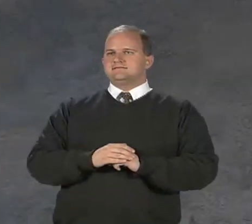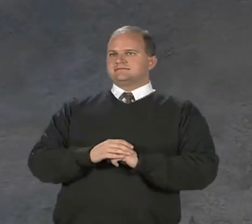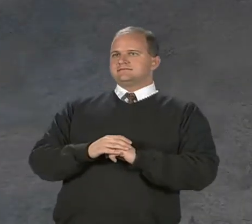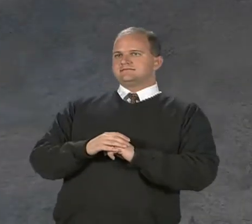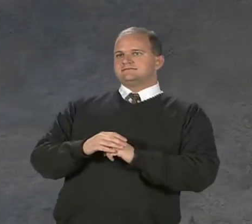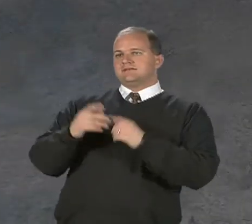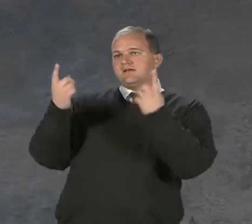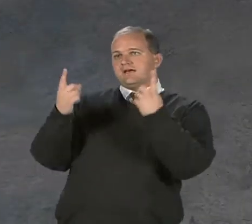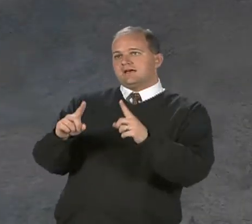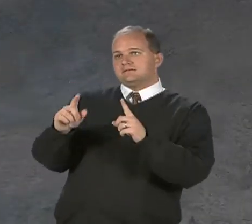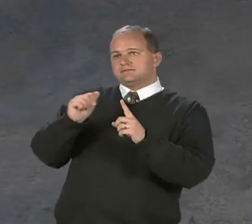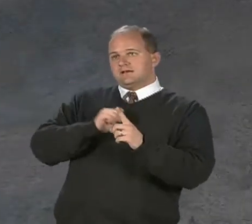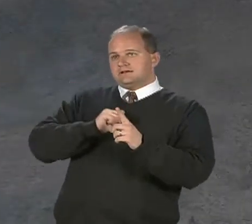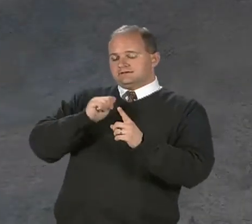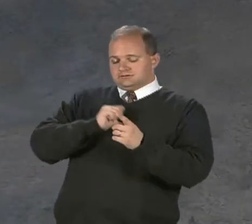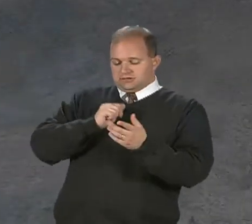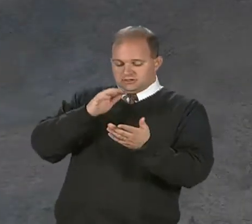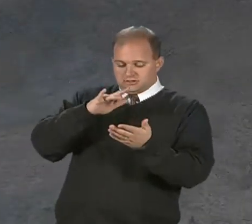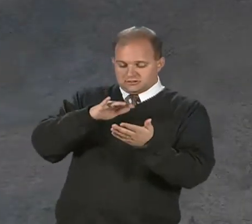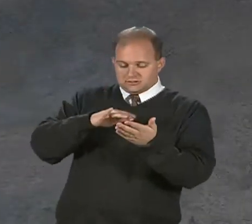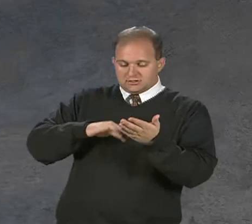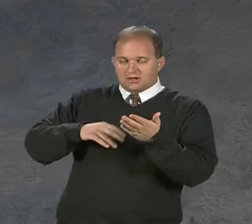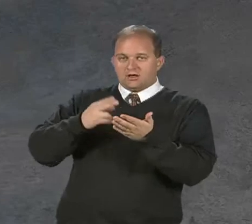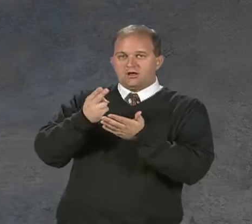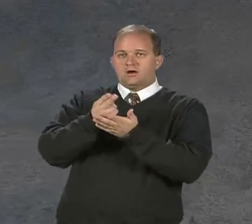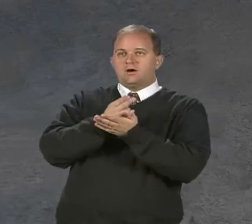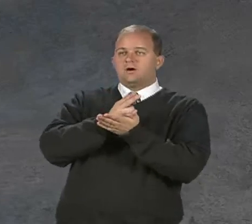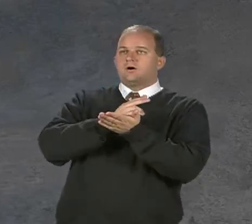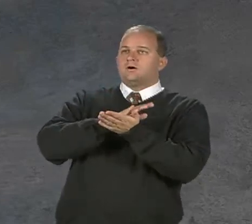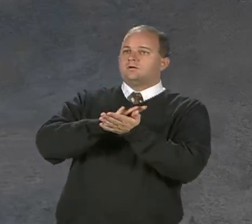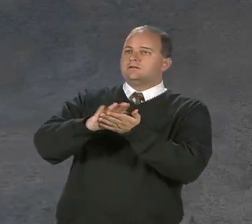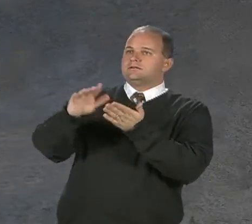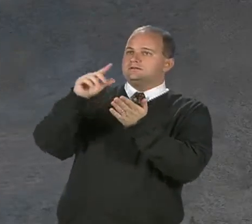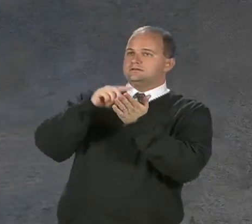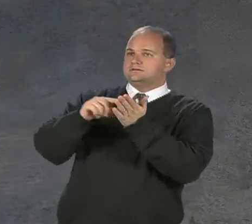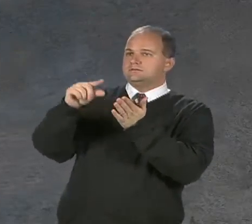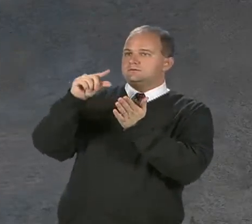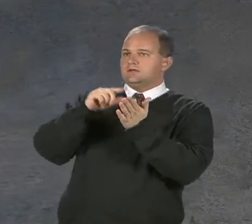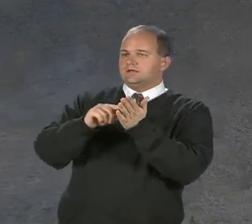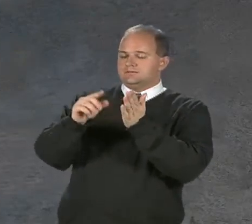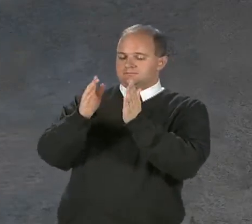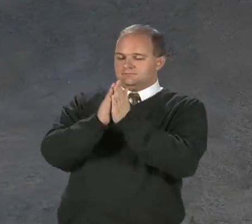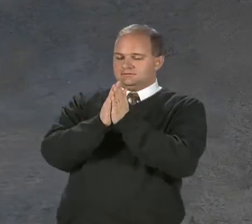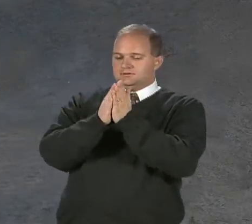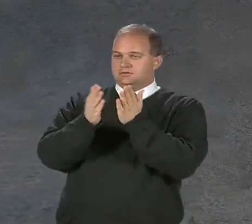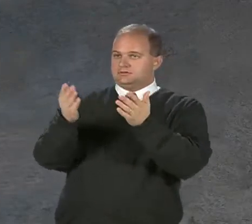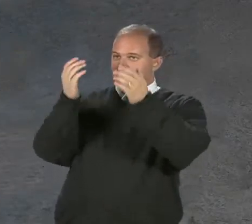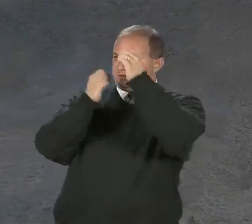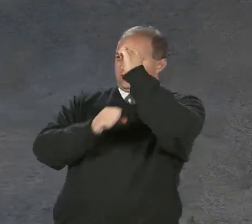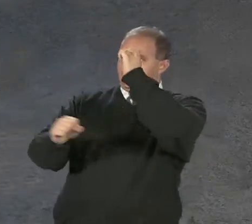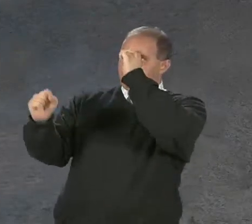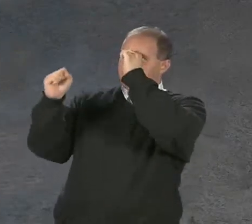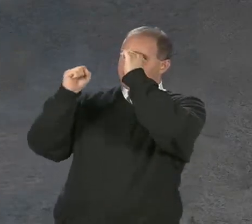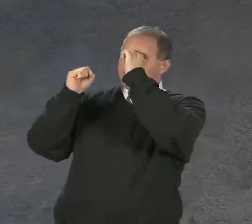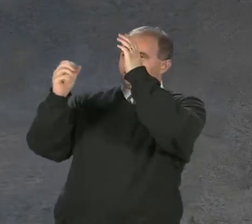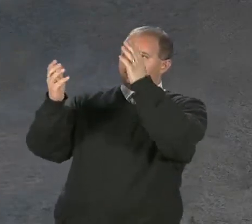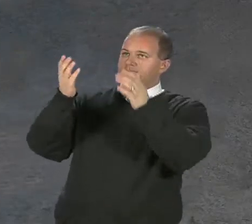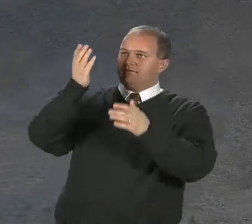As I searched the Holy Scriptures, Loving